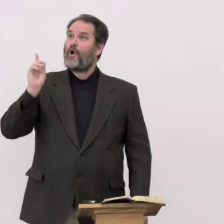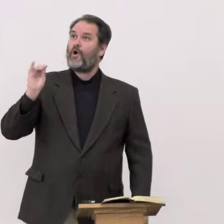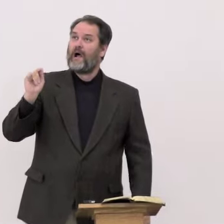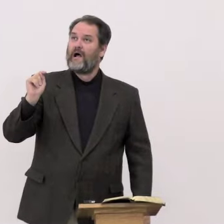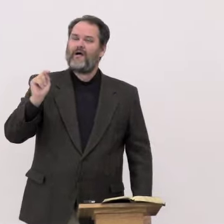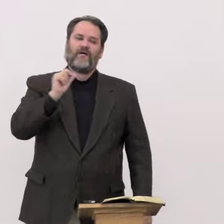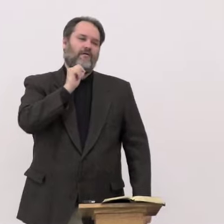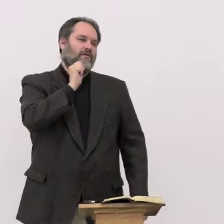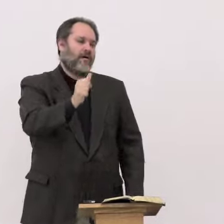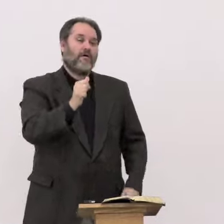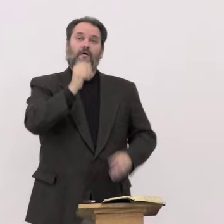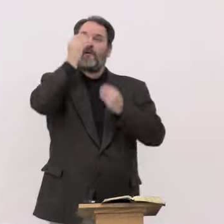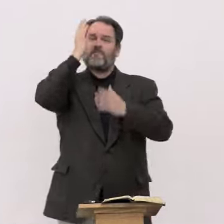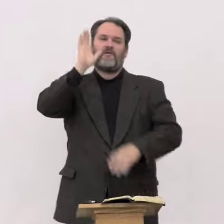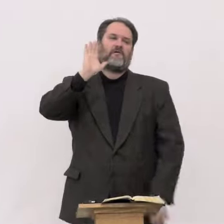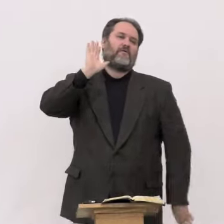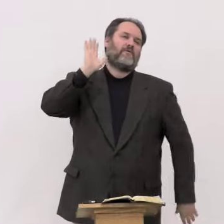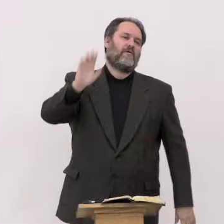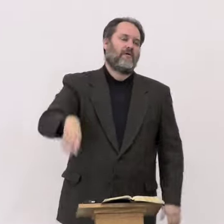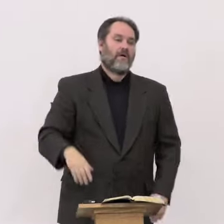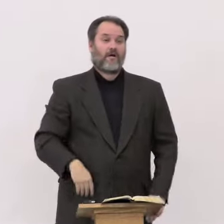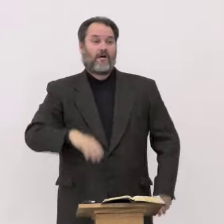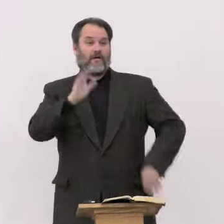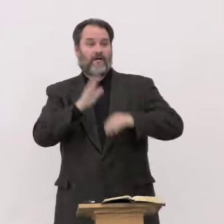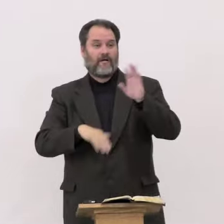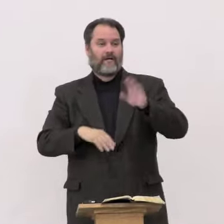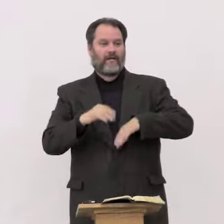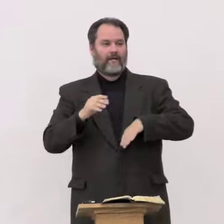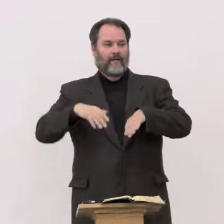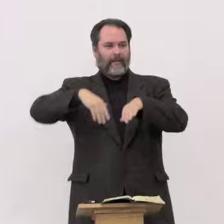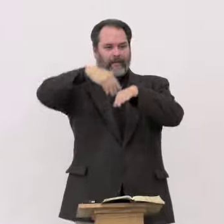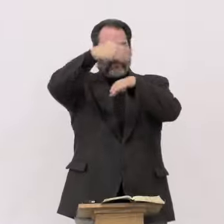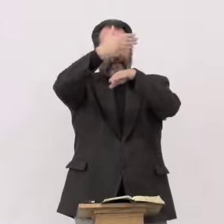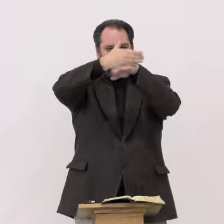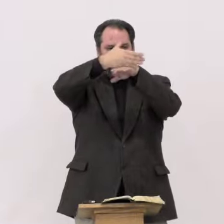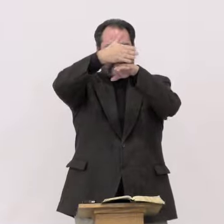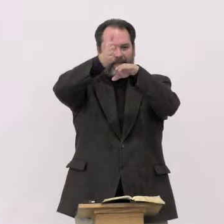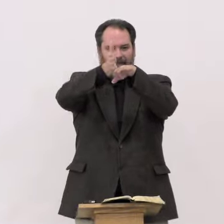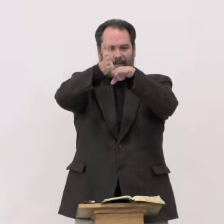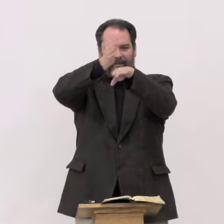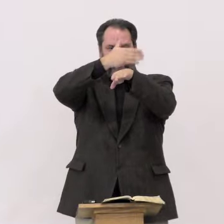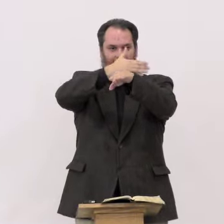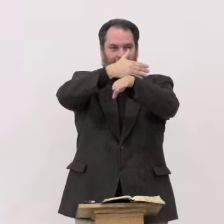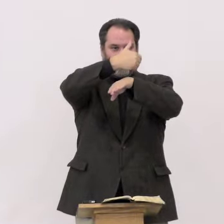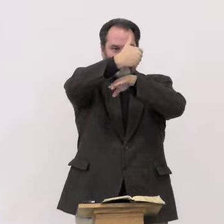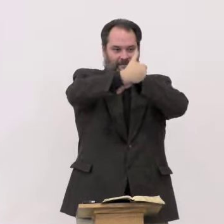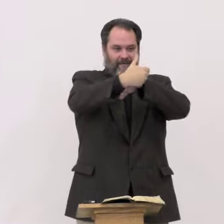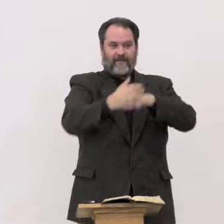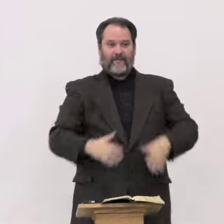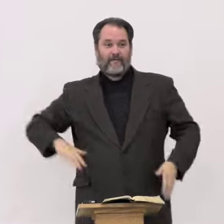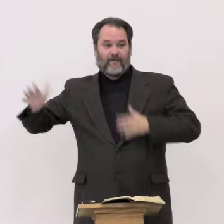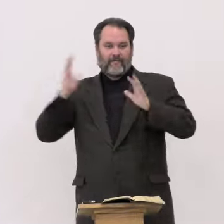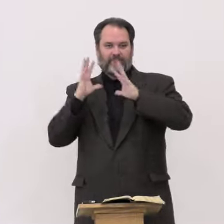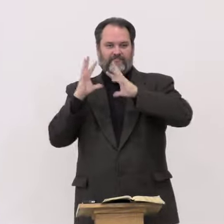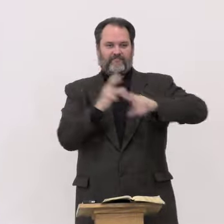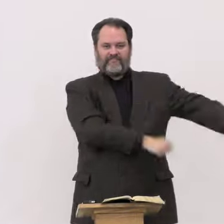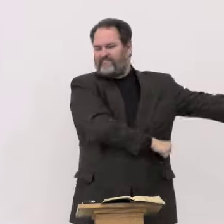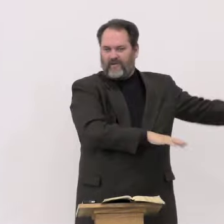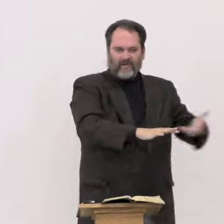about Jesus Christ and believes it, but he doesn't do anything. His building is going to be